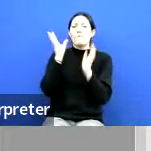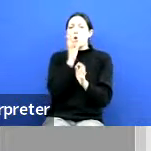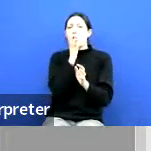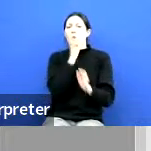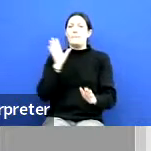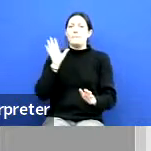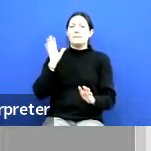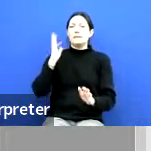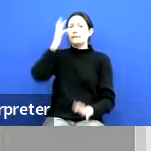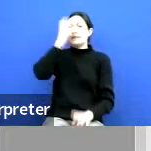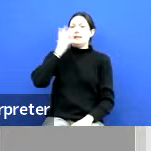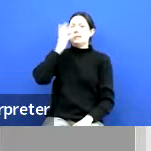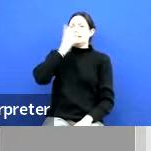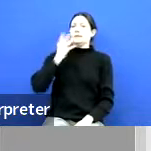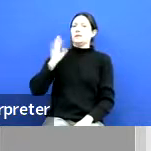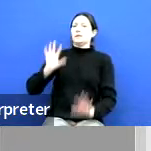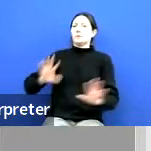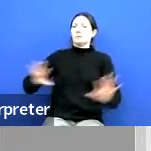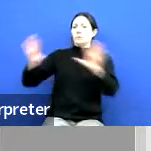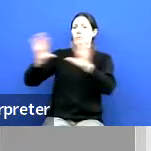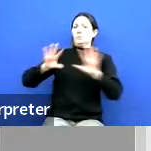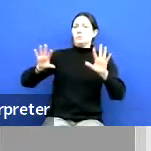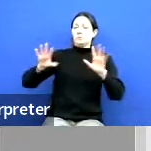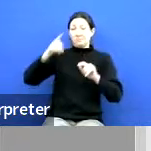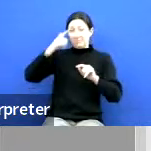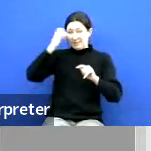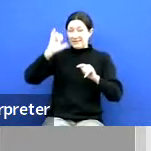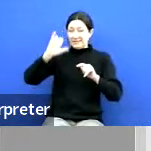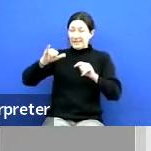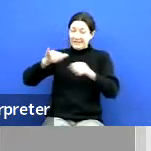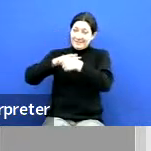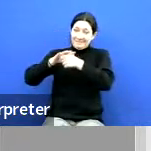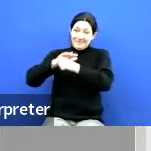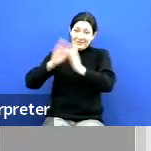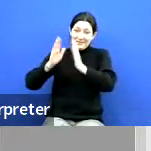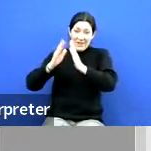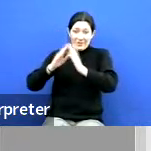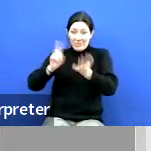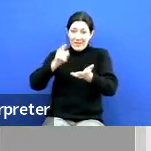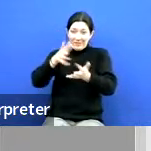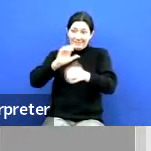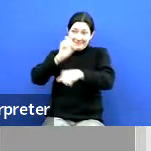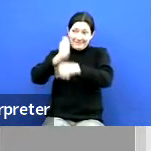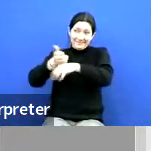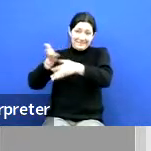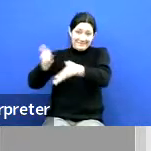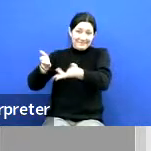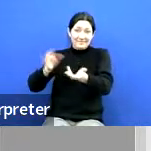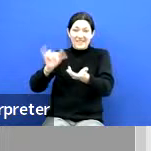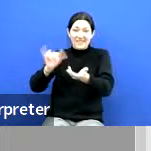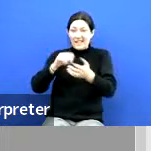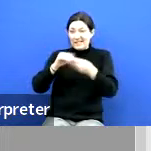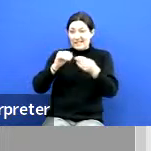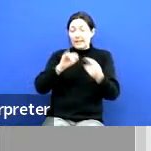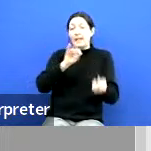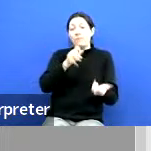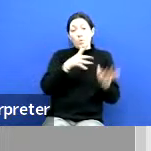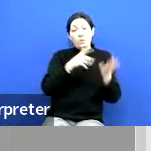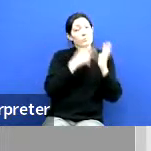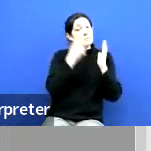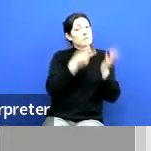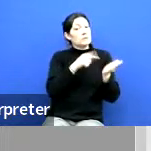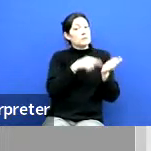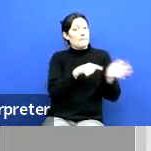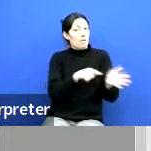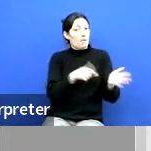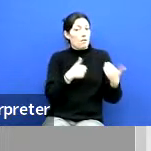aesthetic. Because again, that's the part of town you're in. And like I said, if you want to see some examples,